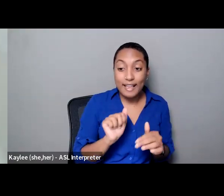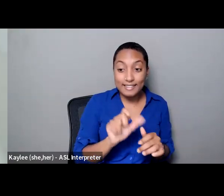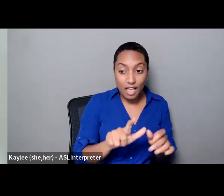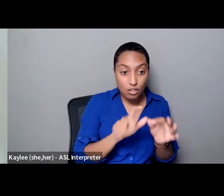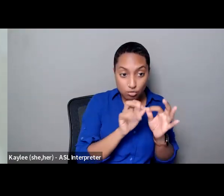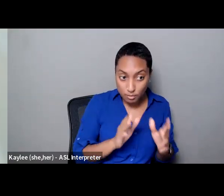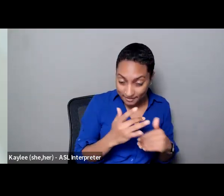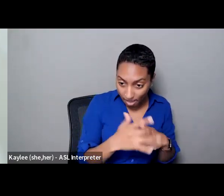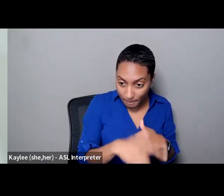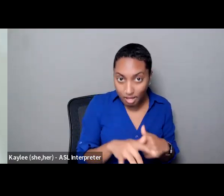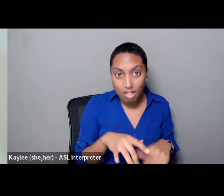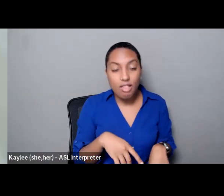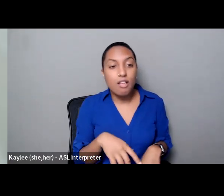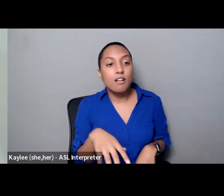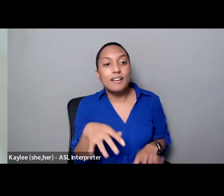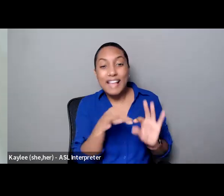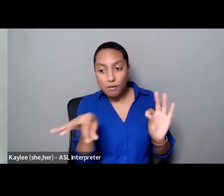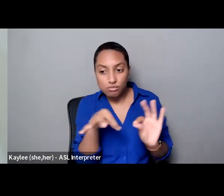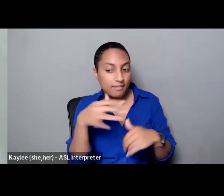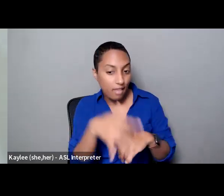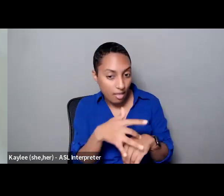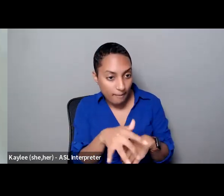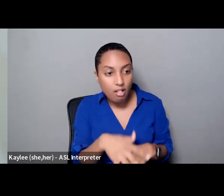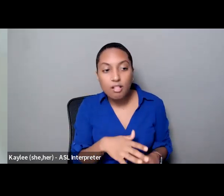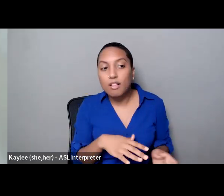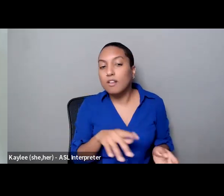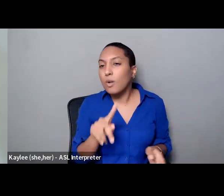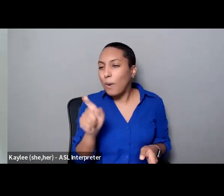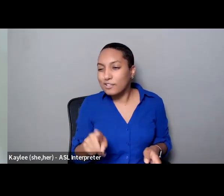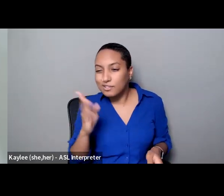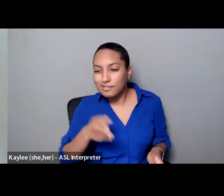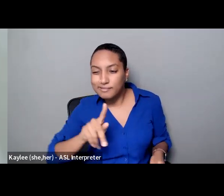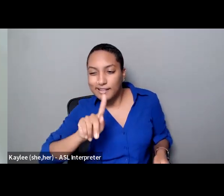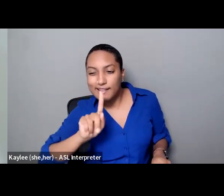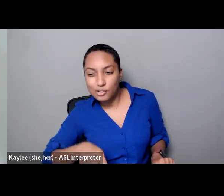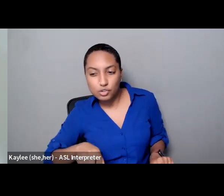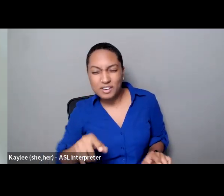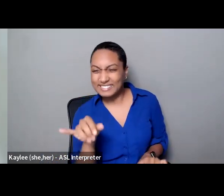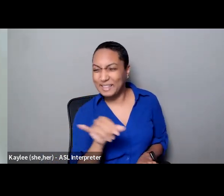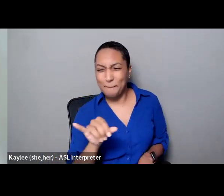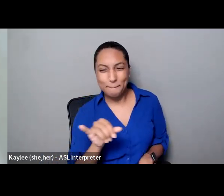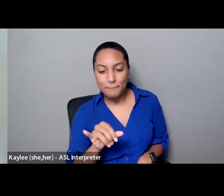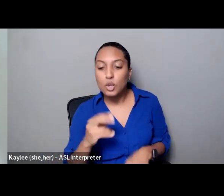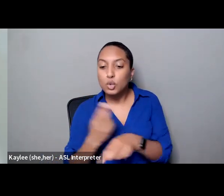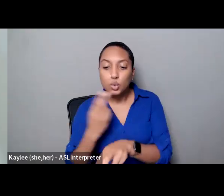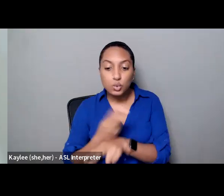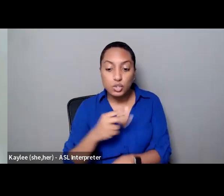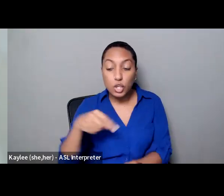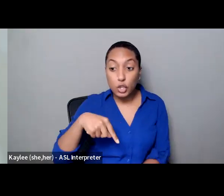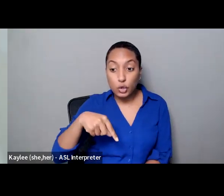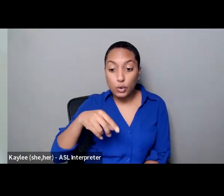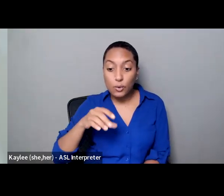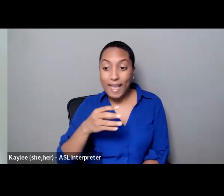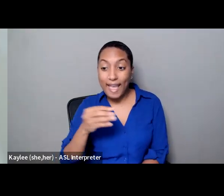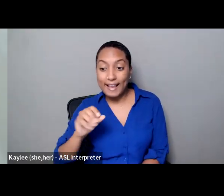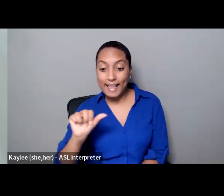run it sort of the same way that we just did. You can use the Zoom Q&A tab, or you can press *9